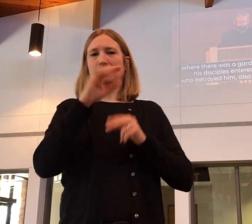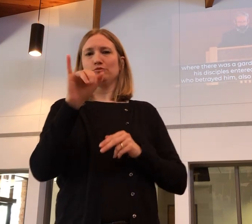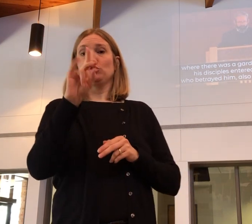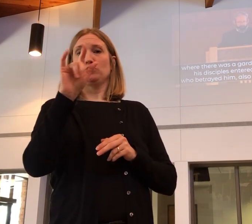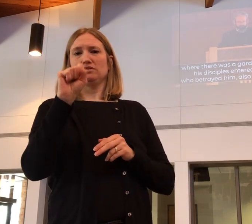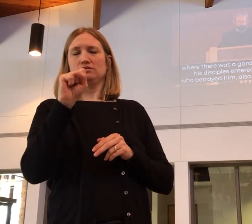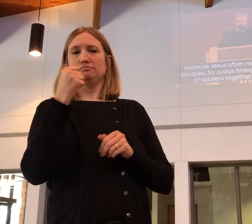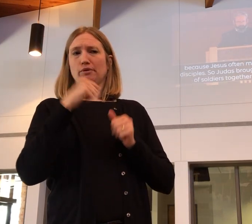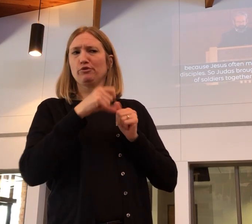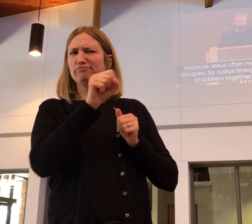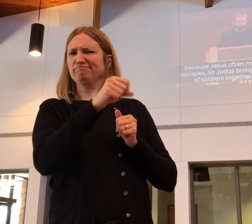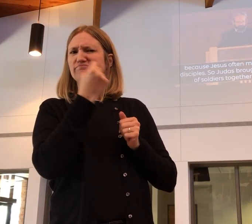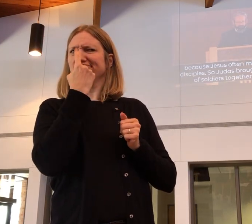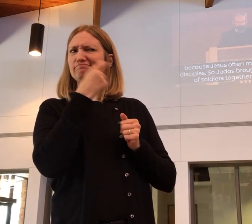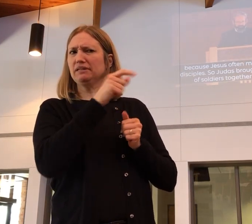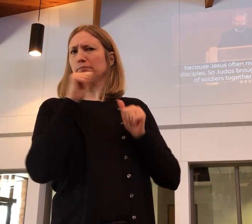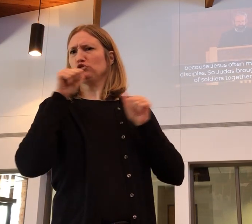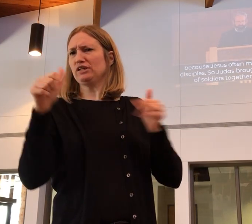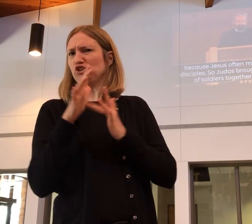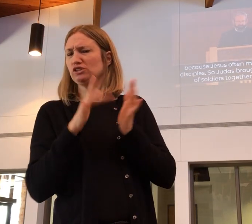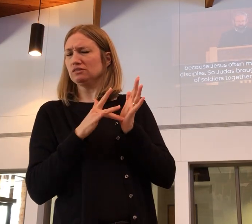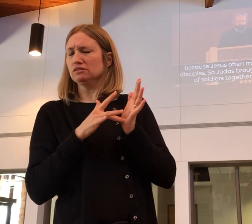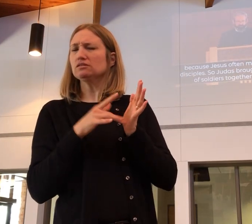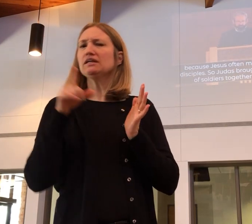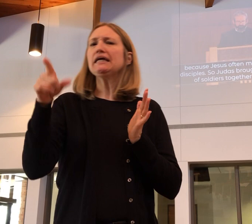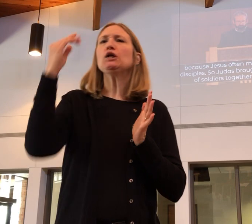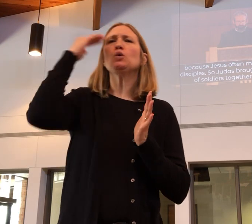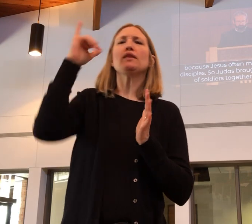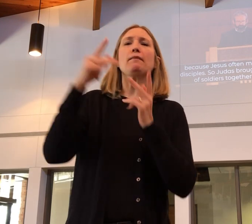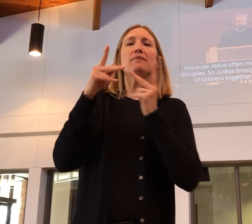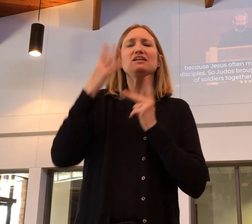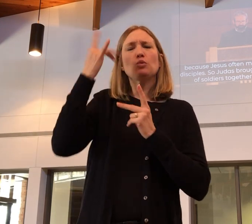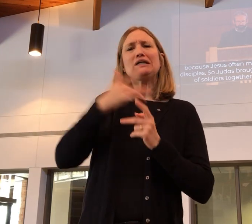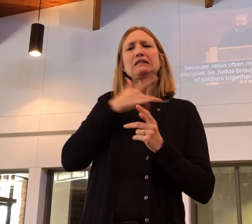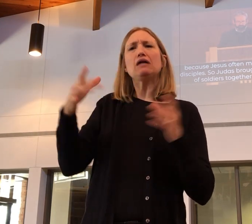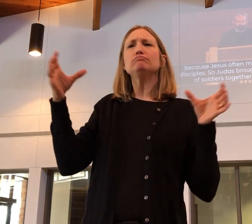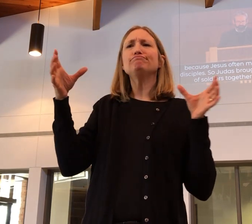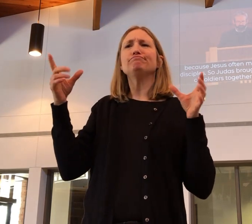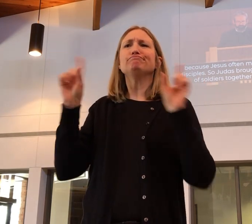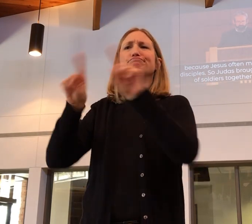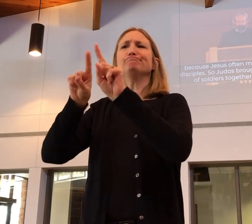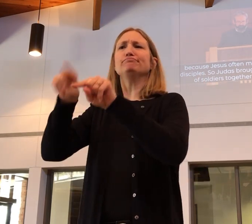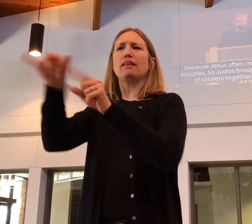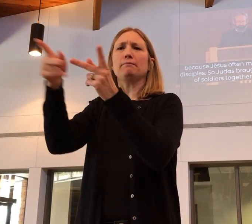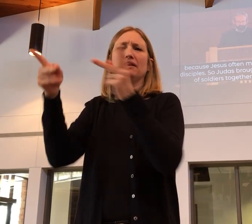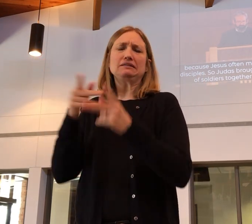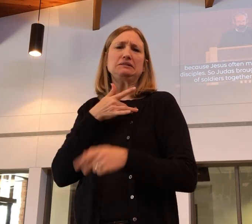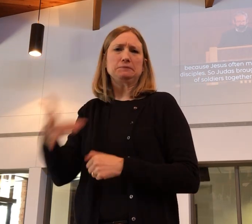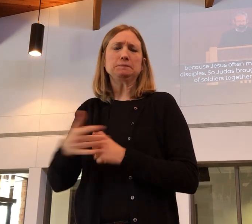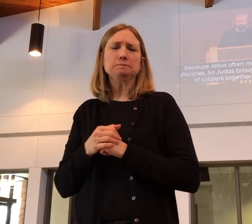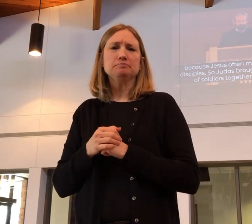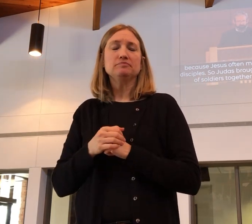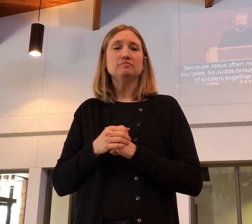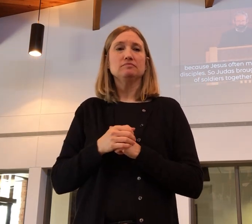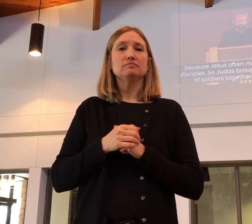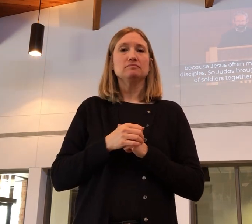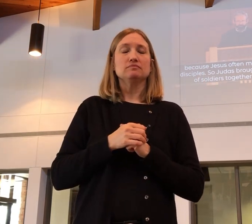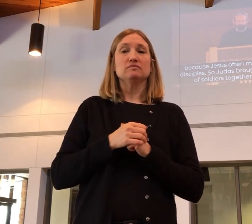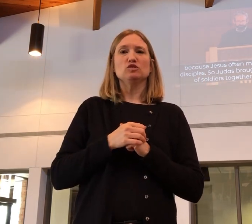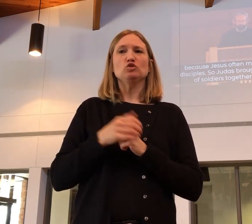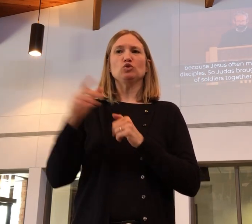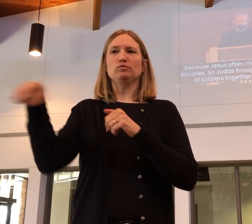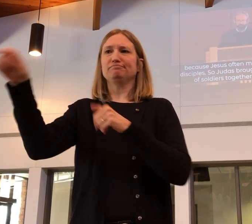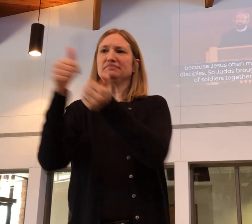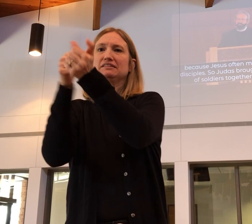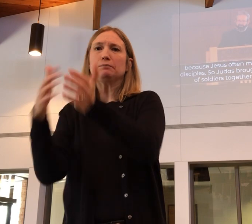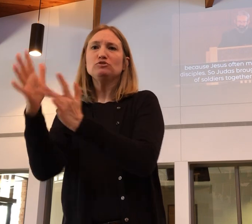him, also knew the place, because Jesus often met there with his disciples. So Judas brought a detachment